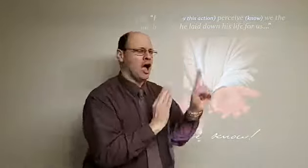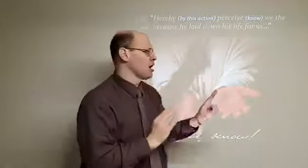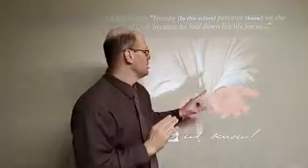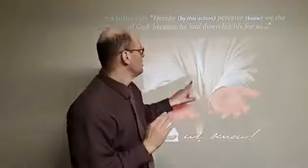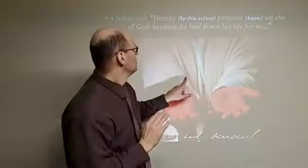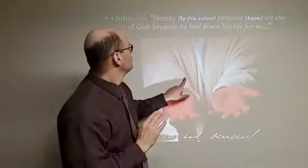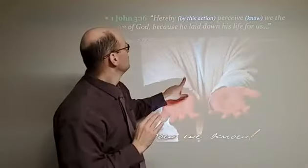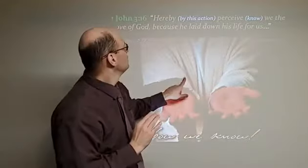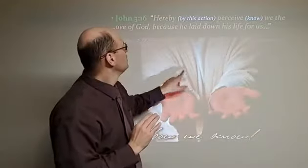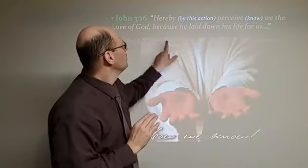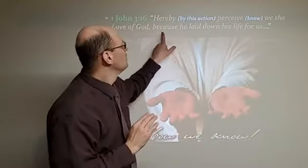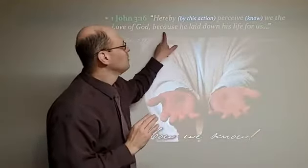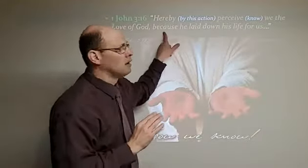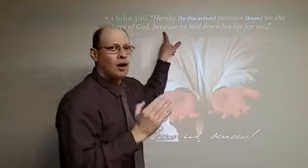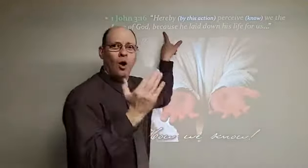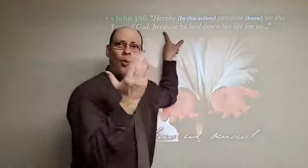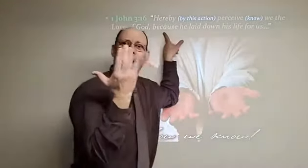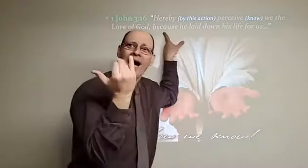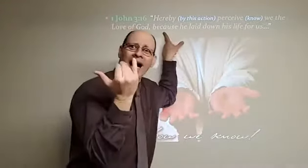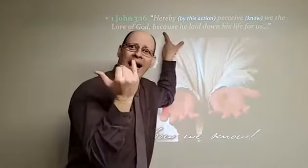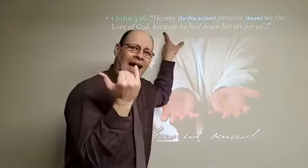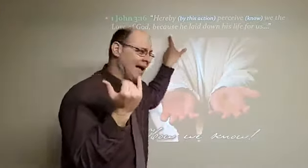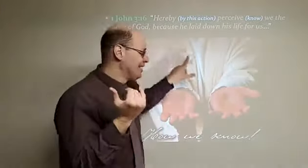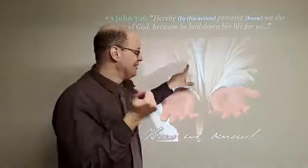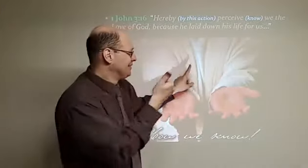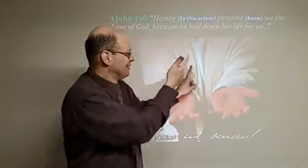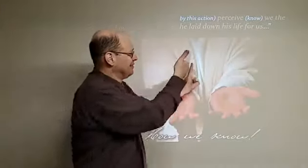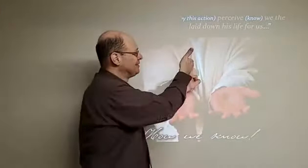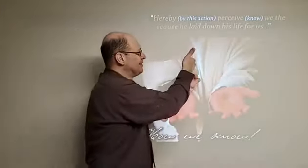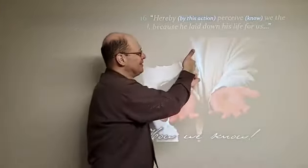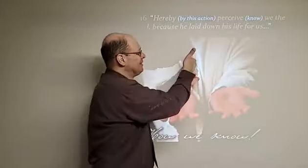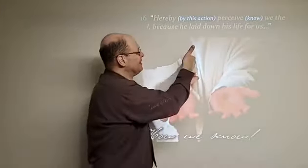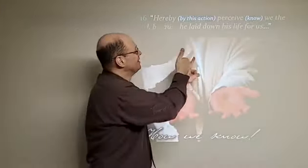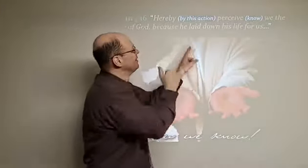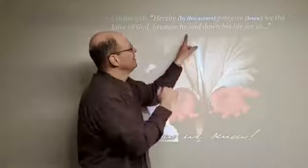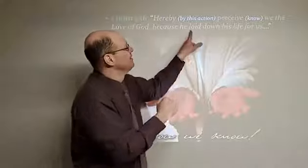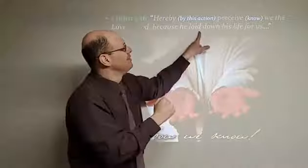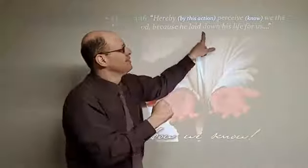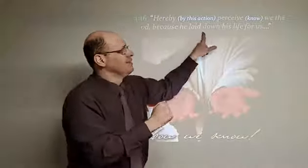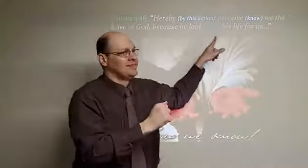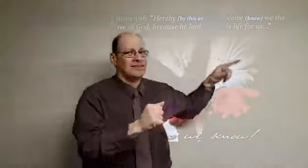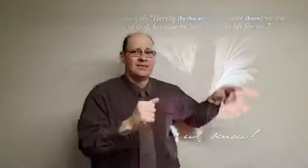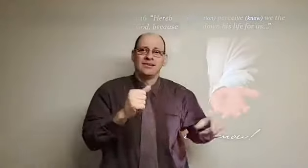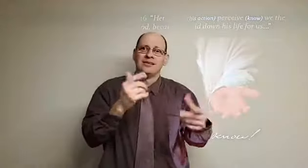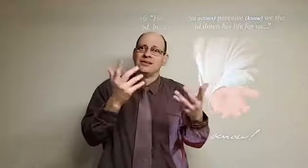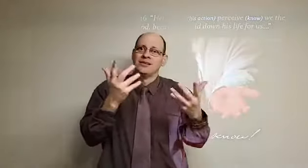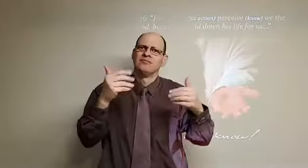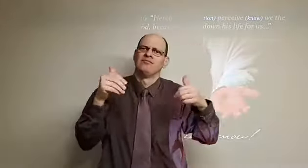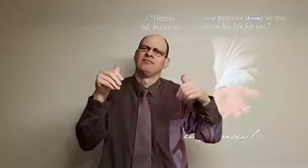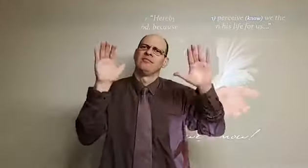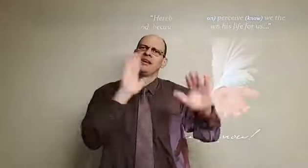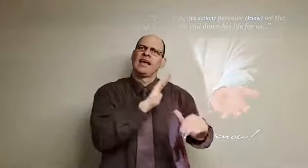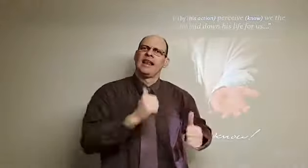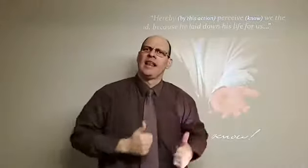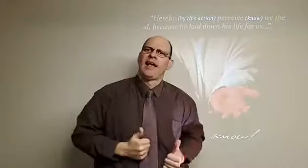know that God's love was through Jesus Christ he laid down his life for us Jesus died